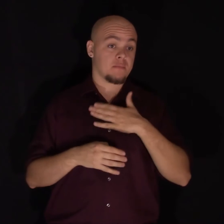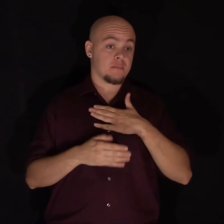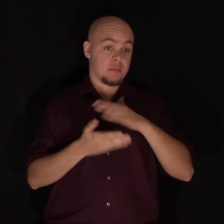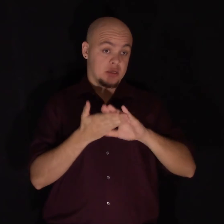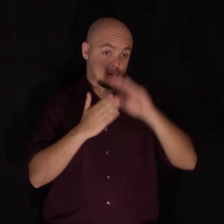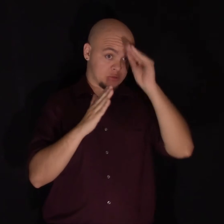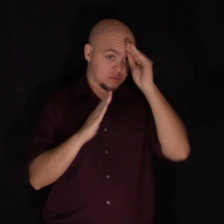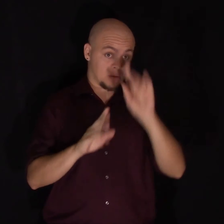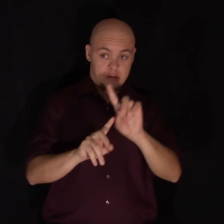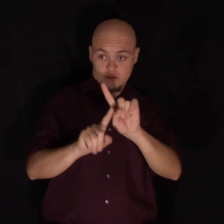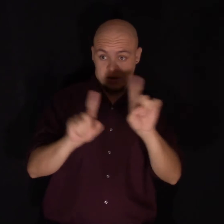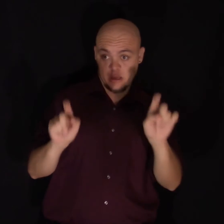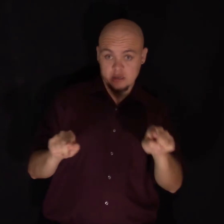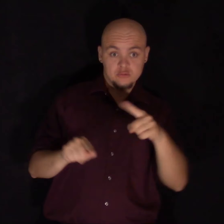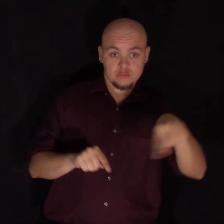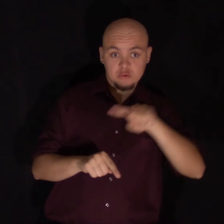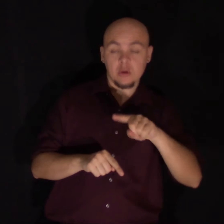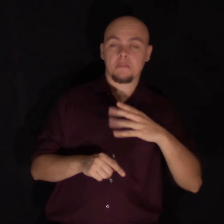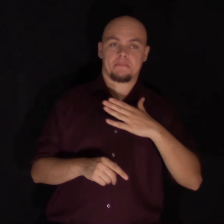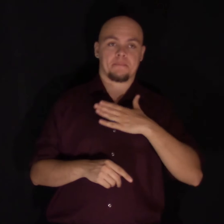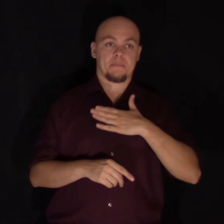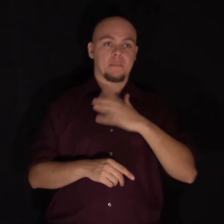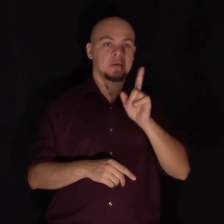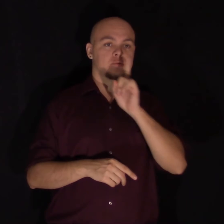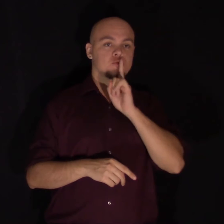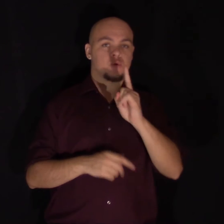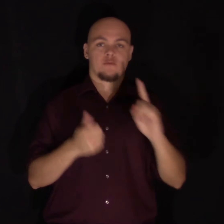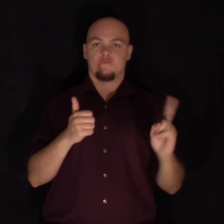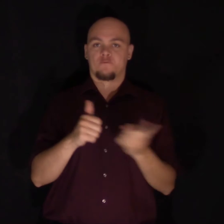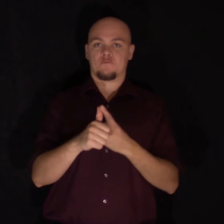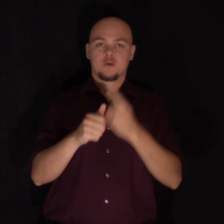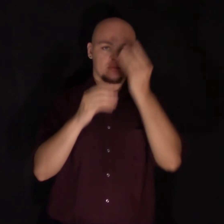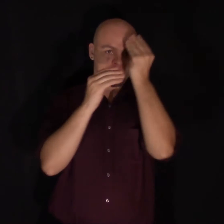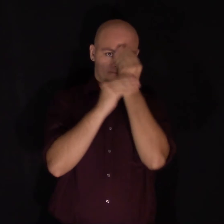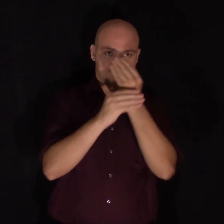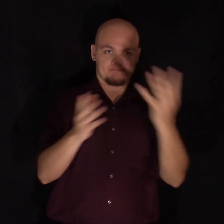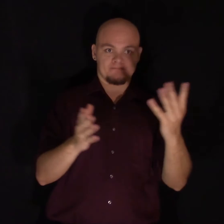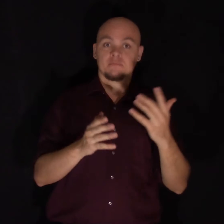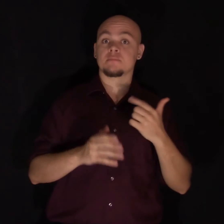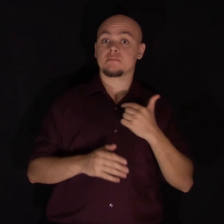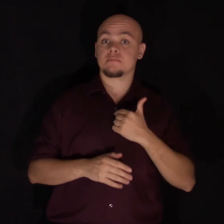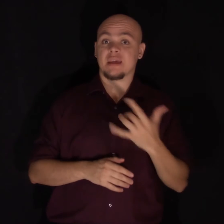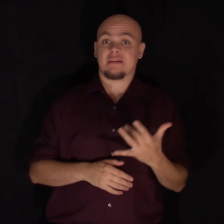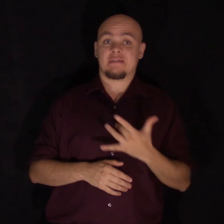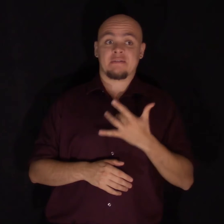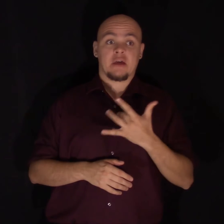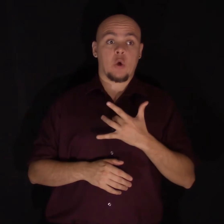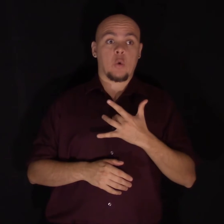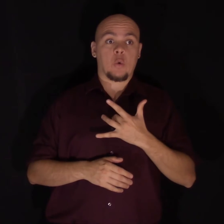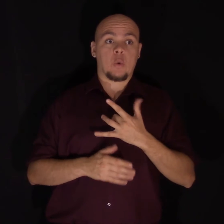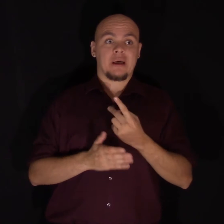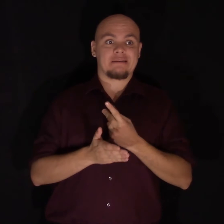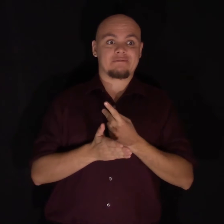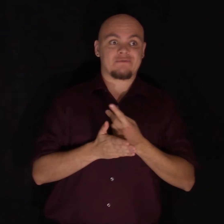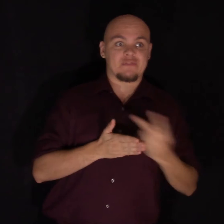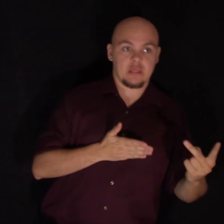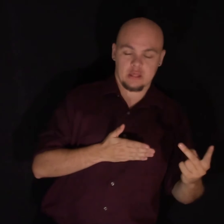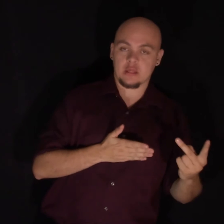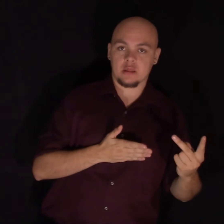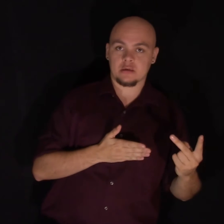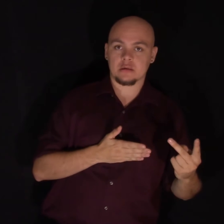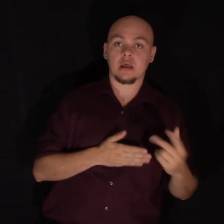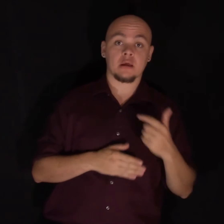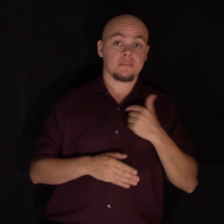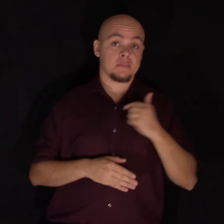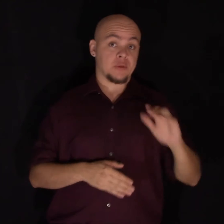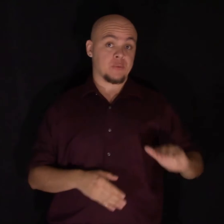up, I was going to have to tell my truth and be honest with them about the times where I failed to do so. So I tell them that growing